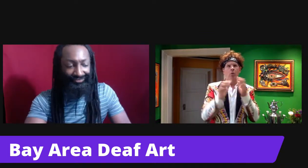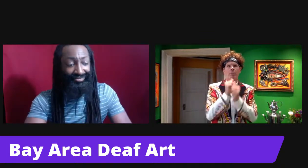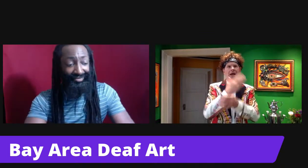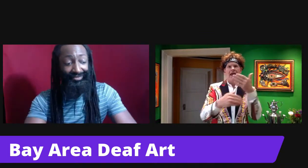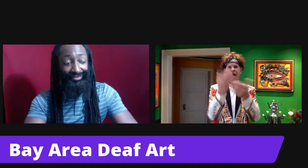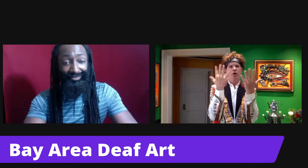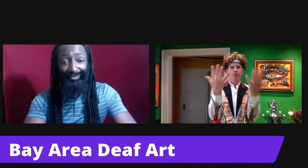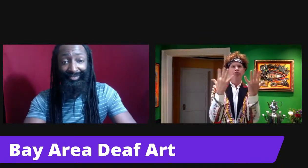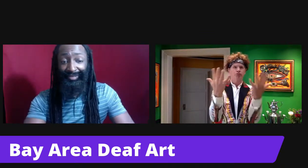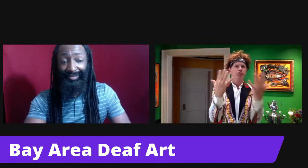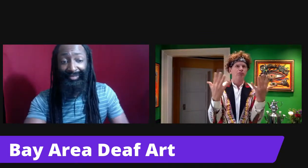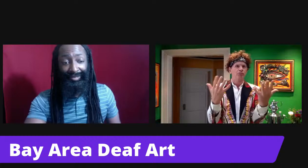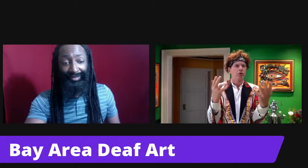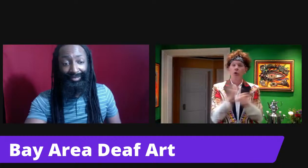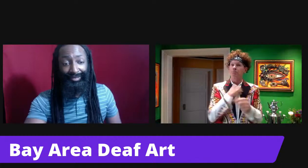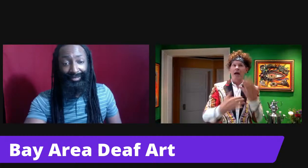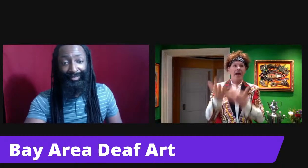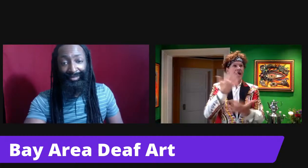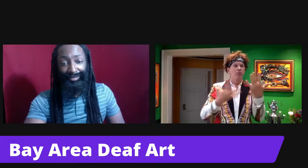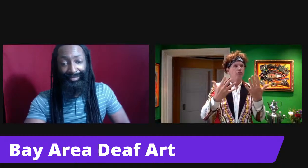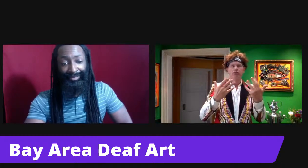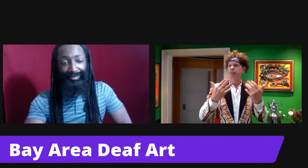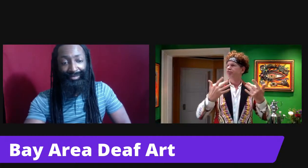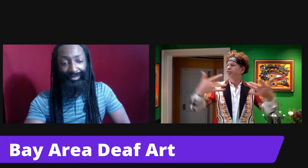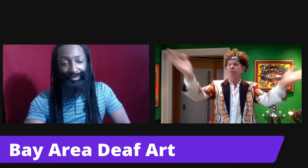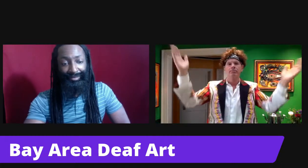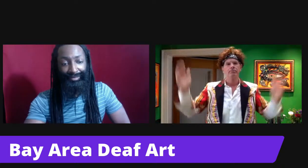I became, you know, a beautiful man with these hands.